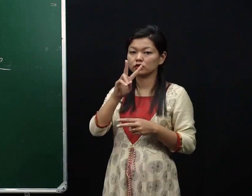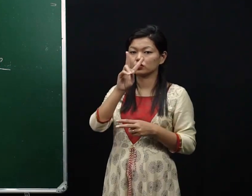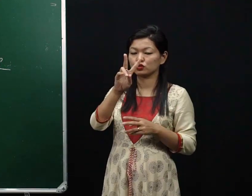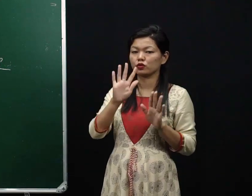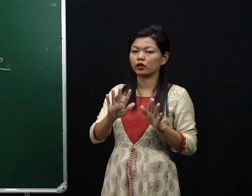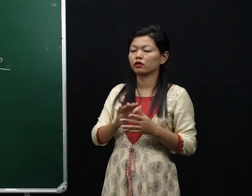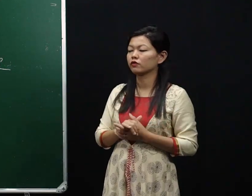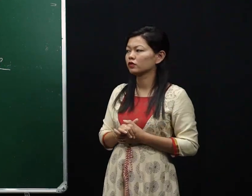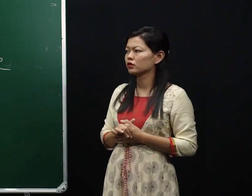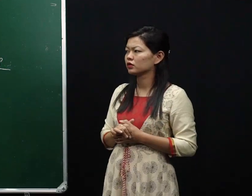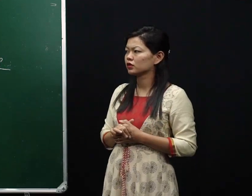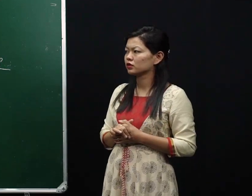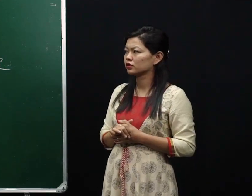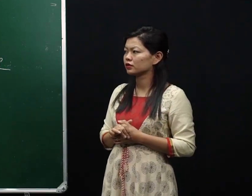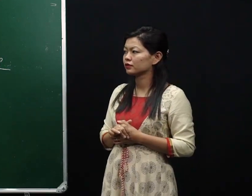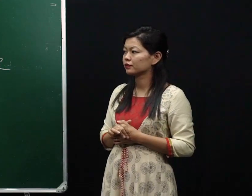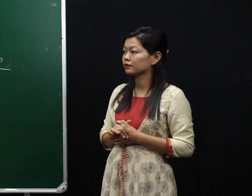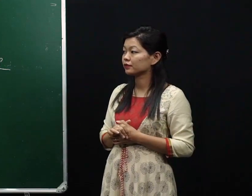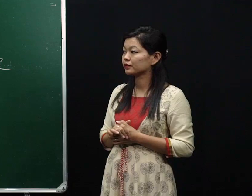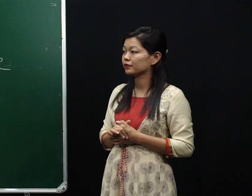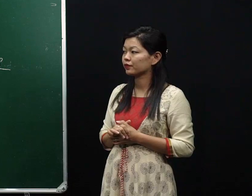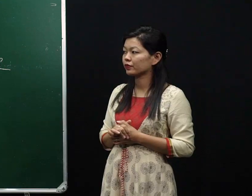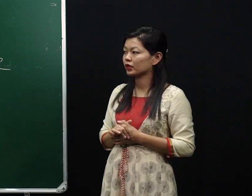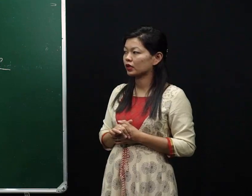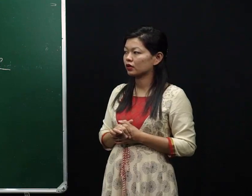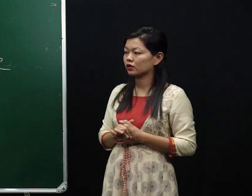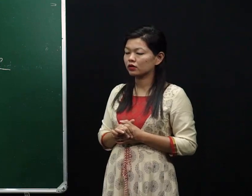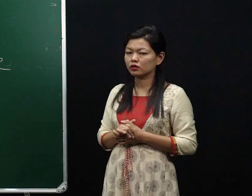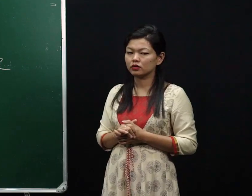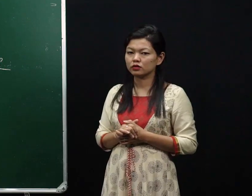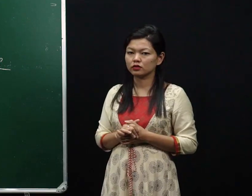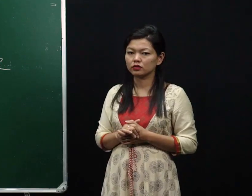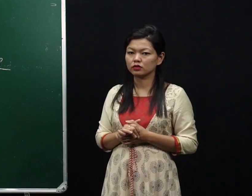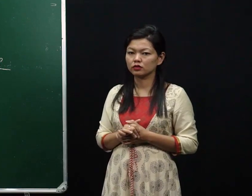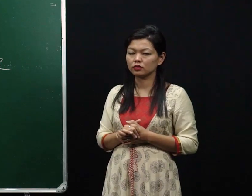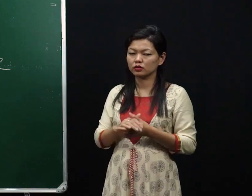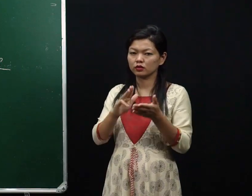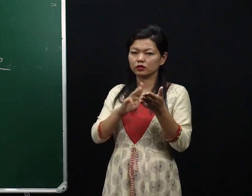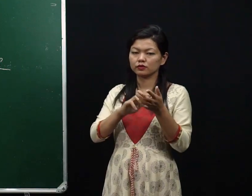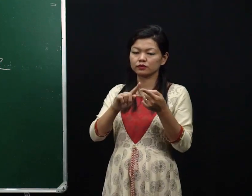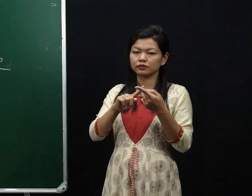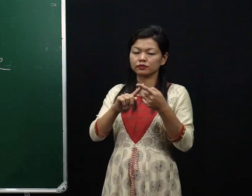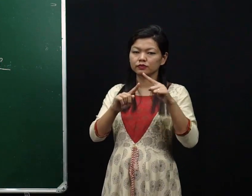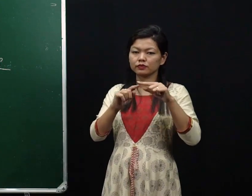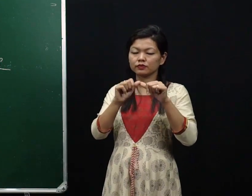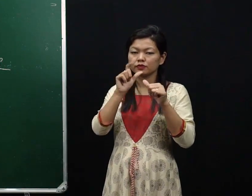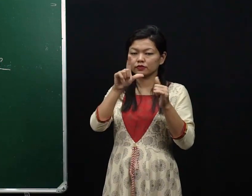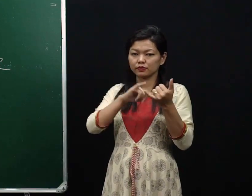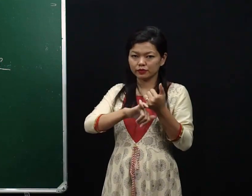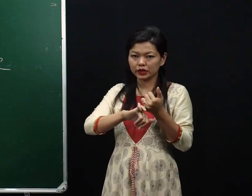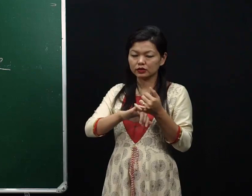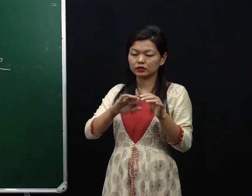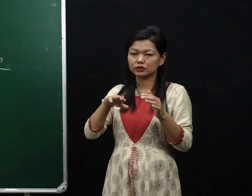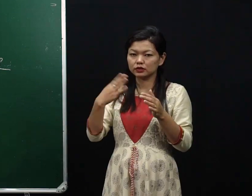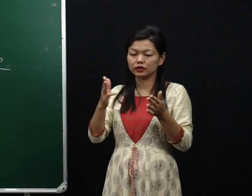then chemical property. This is how we will differentiate, distinguish between metals and non-metals, okay? So I'm sure you're very clear